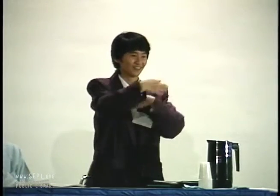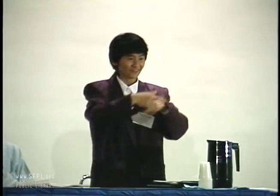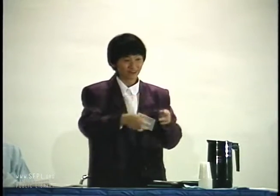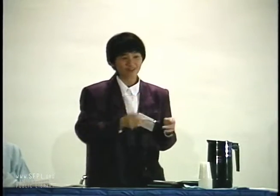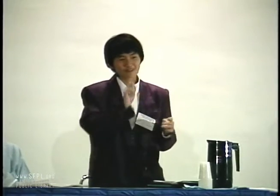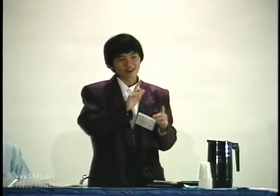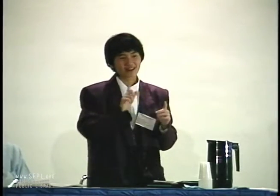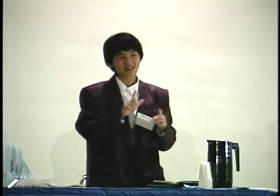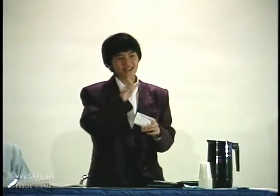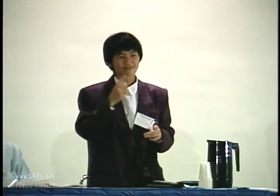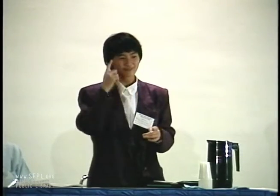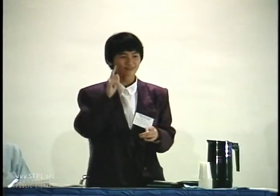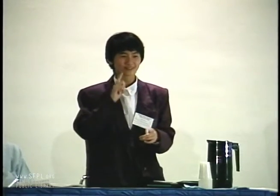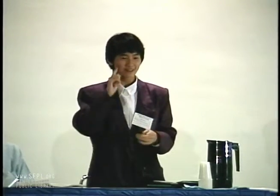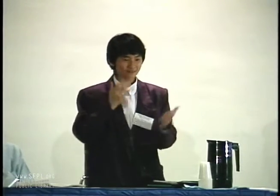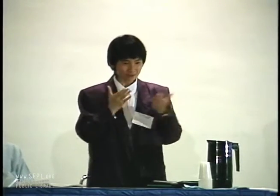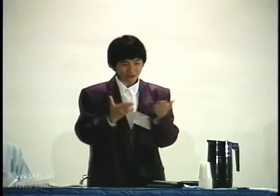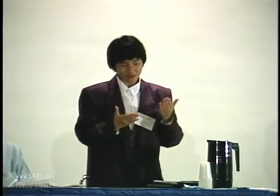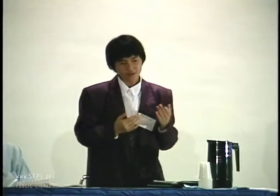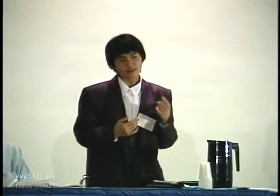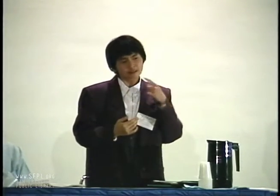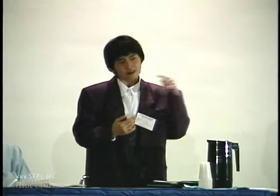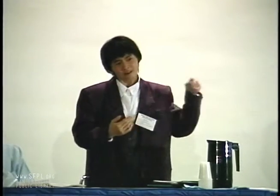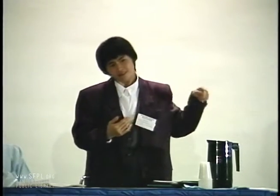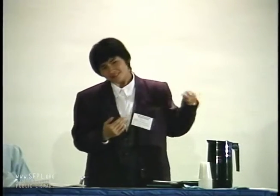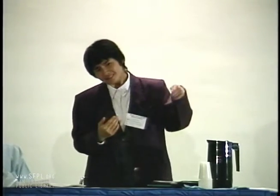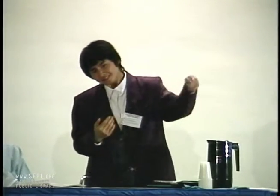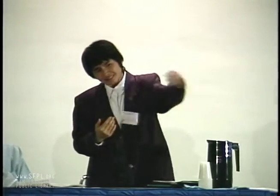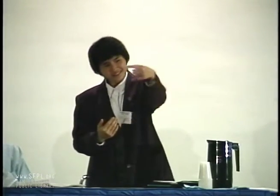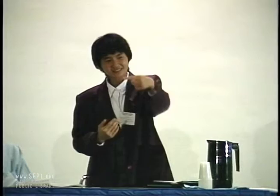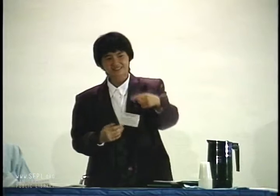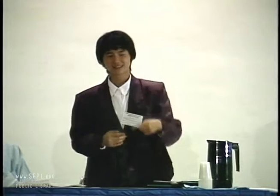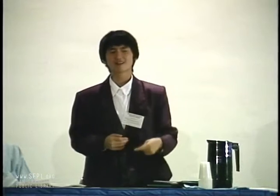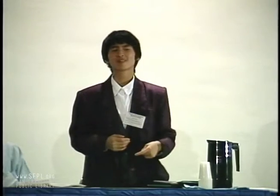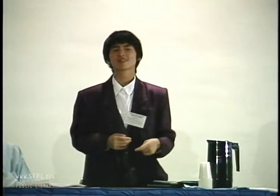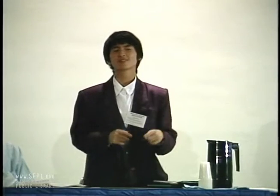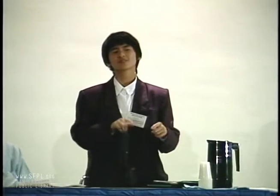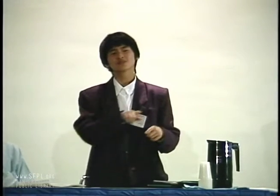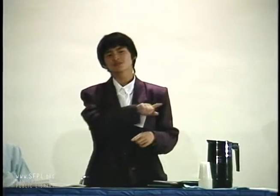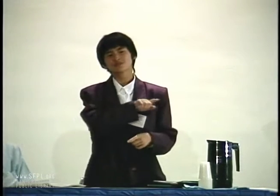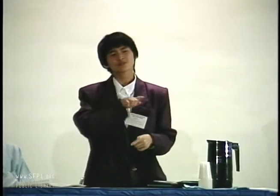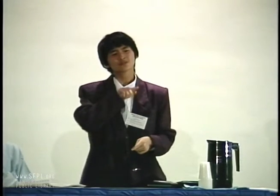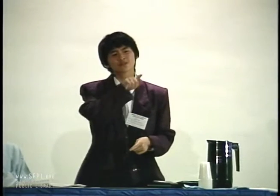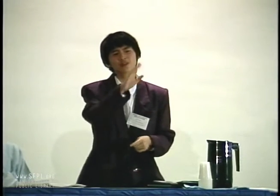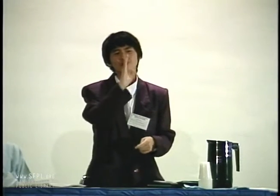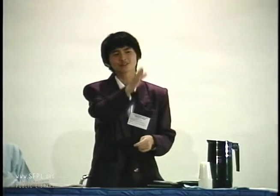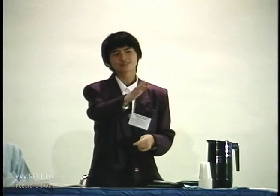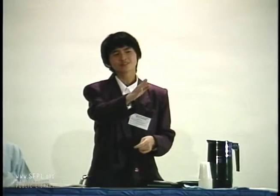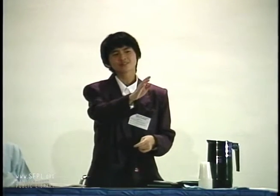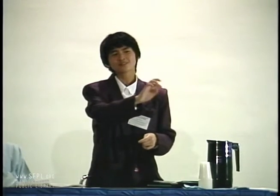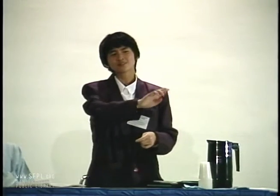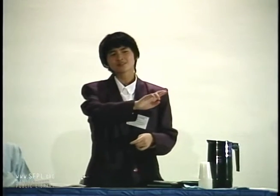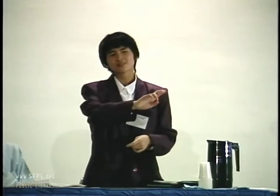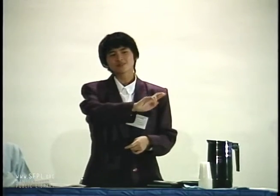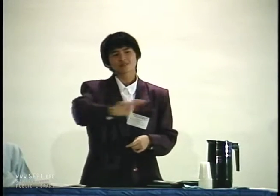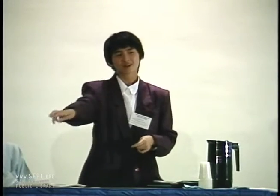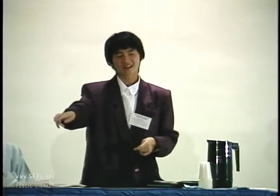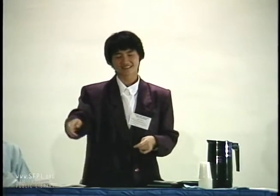to go, so I went into another room, and I asked for directions to the deaf services section. And they told me to go straight and then